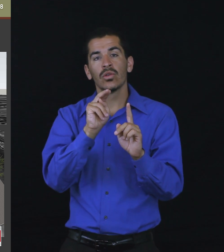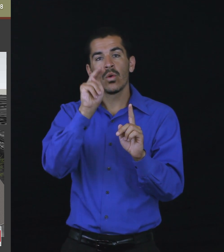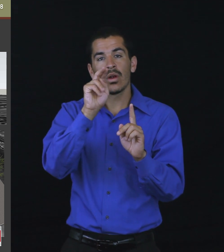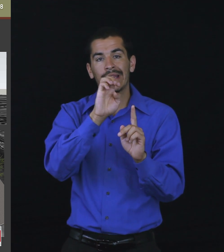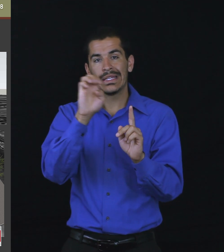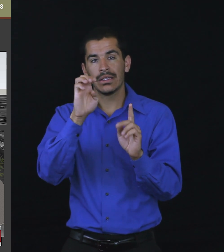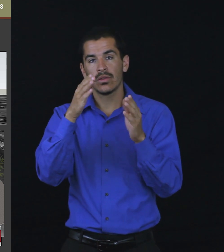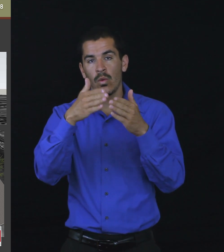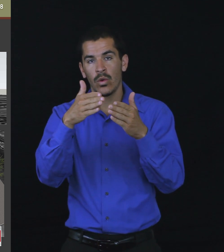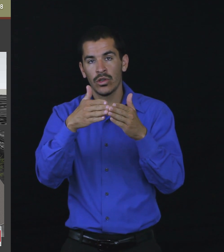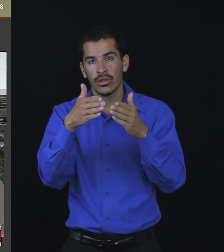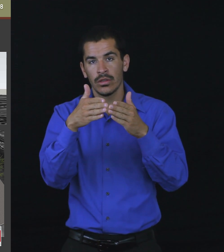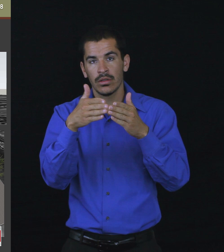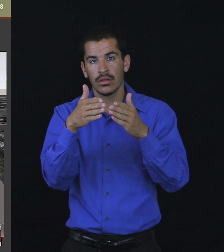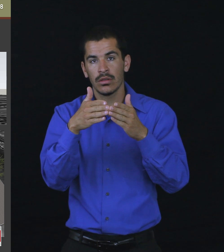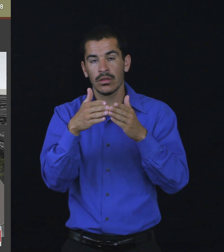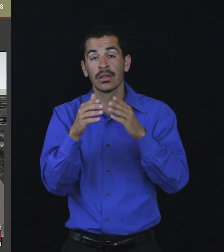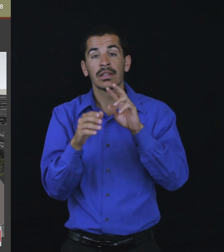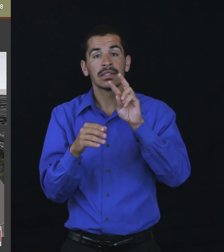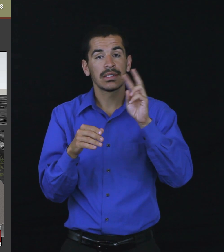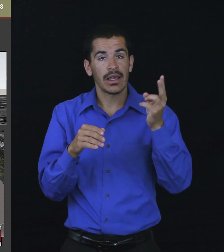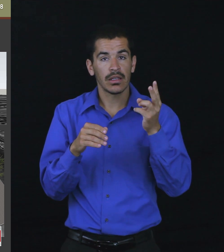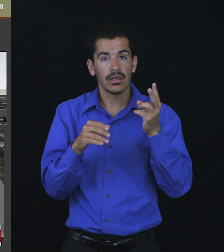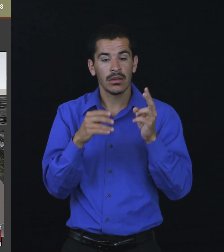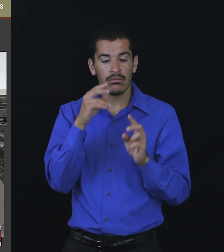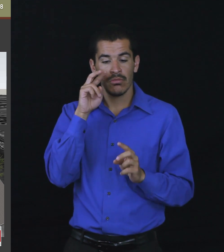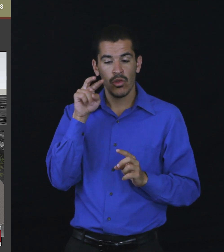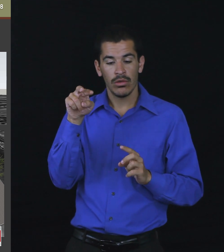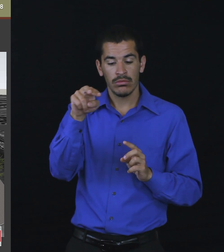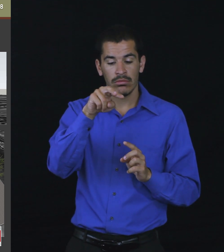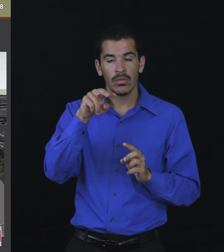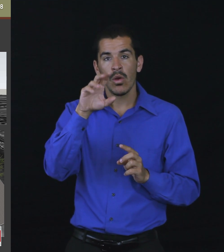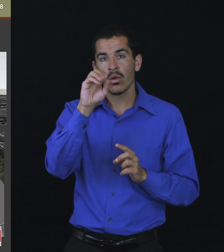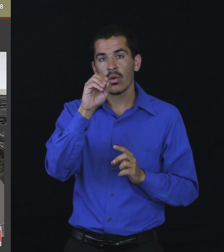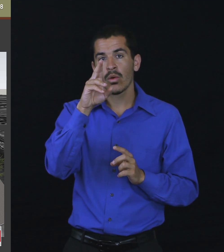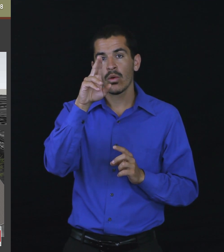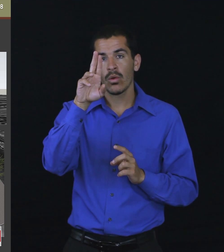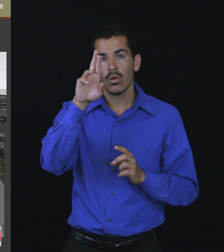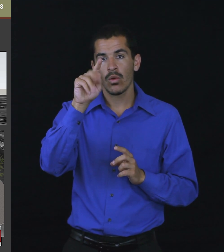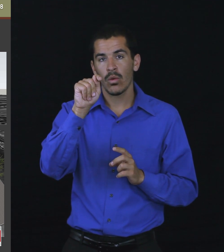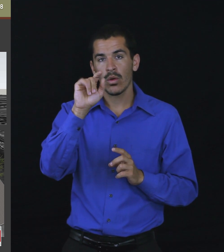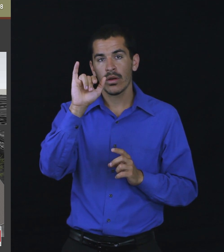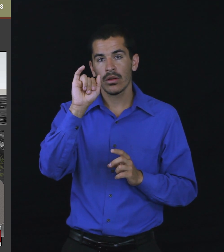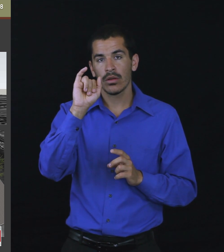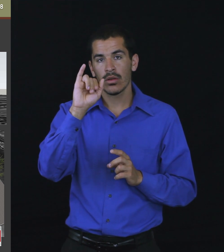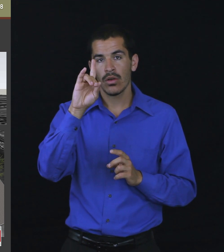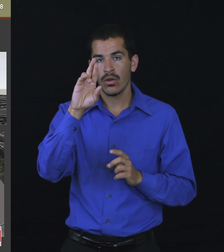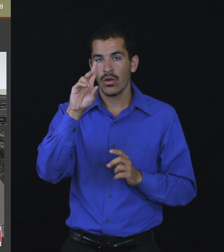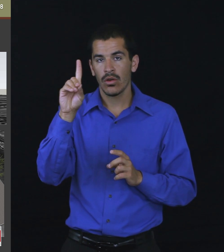The second one is a view of the courtyard and main entrance.